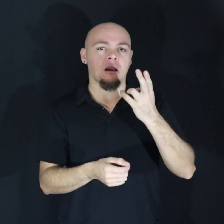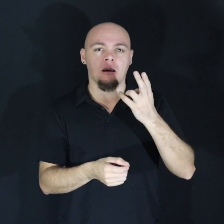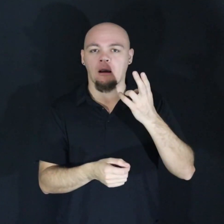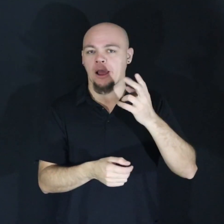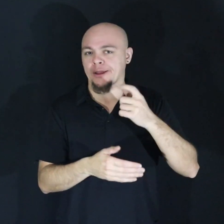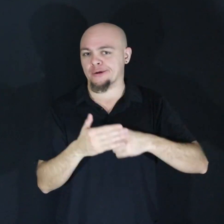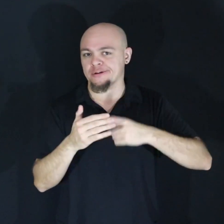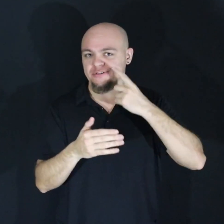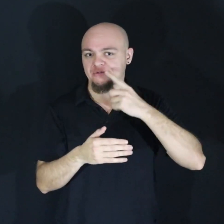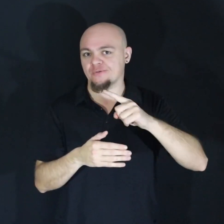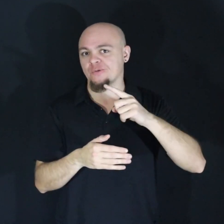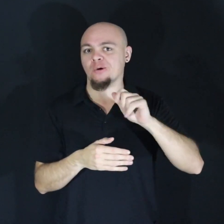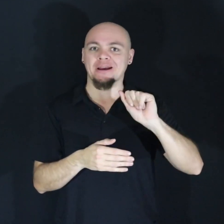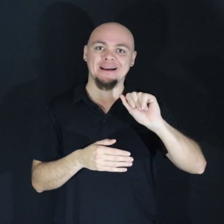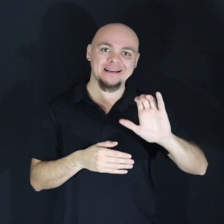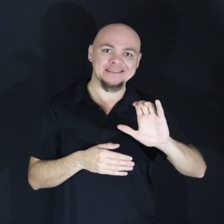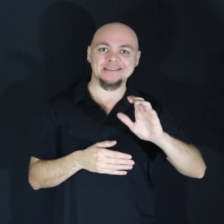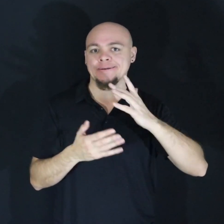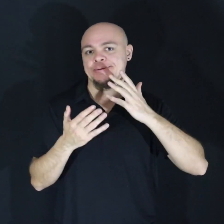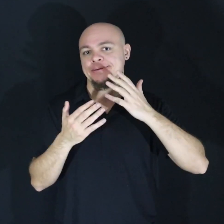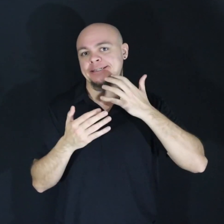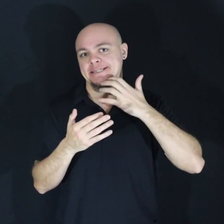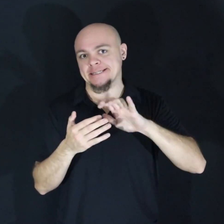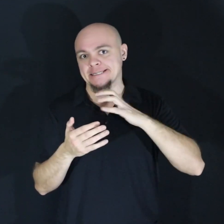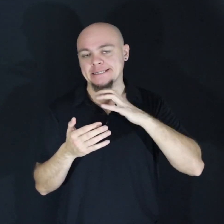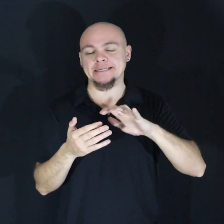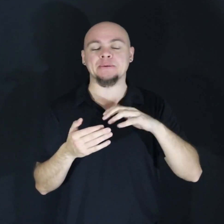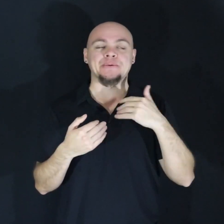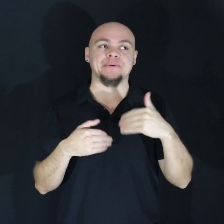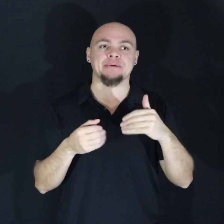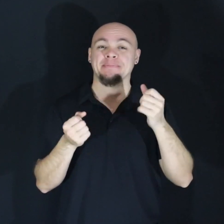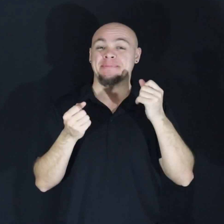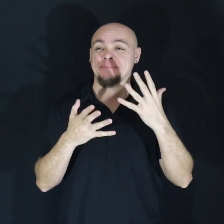cooling, and a lot of other